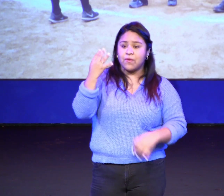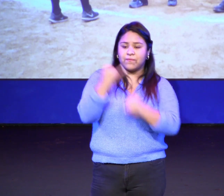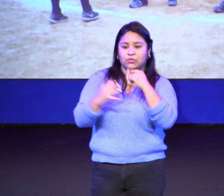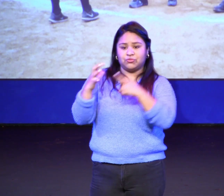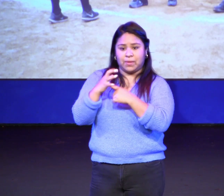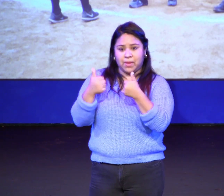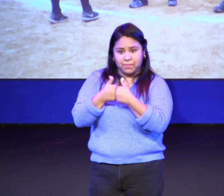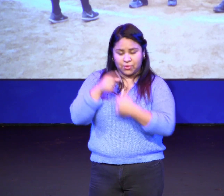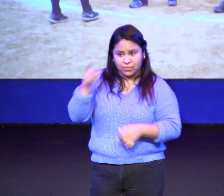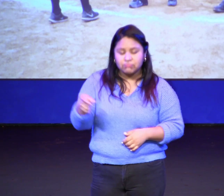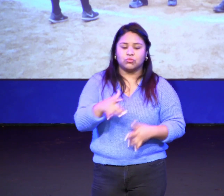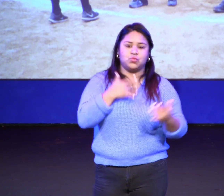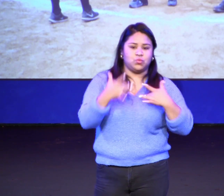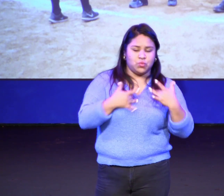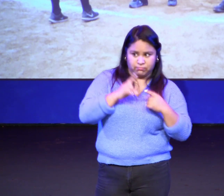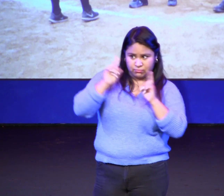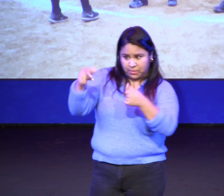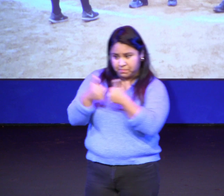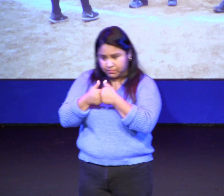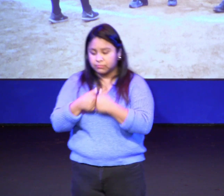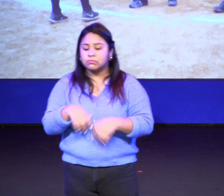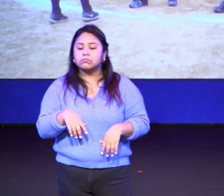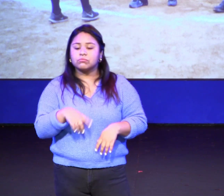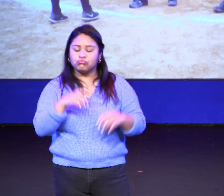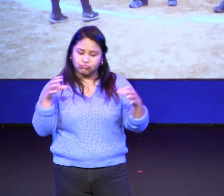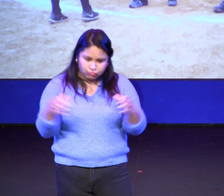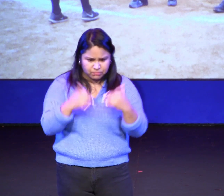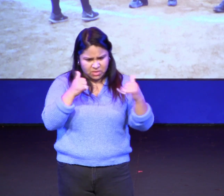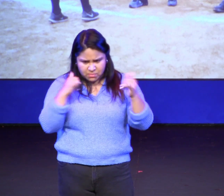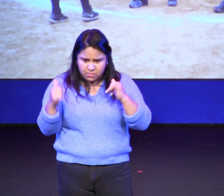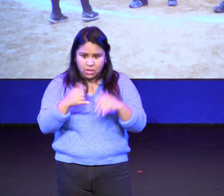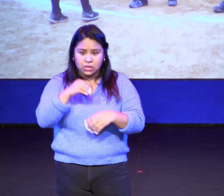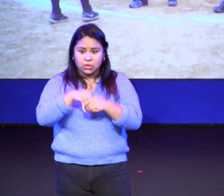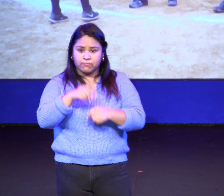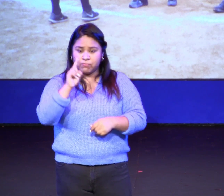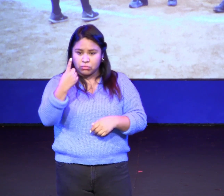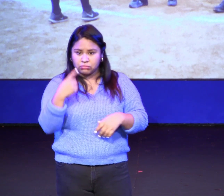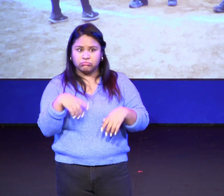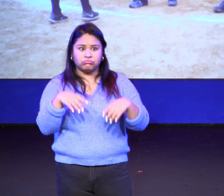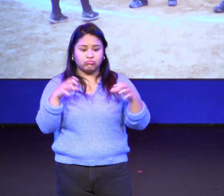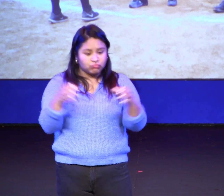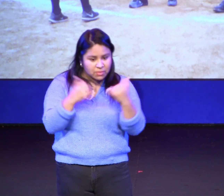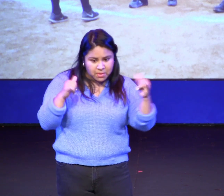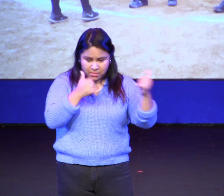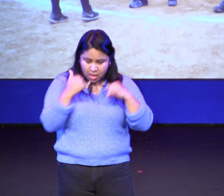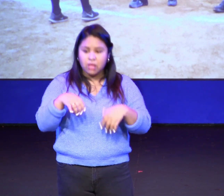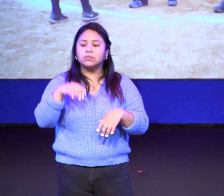third game. And the championship game we went off to, and we were so excited to play. So